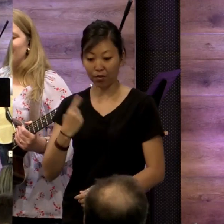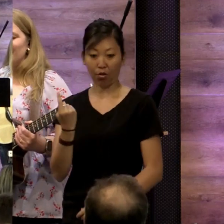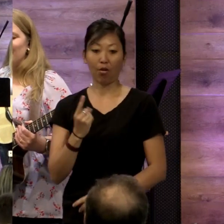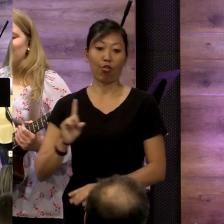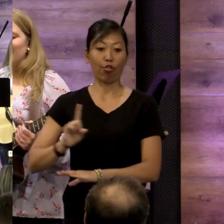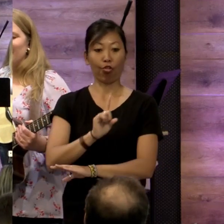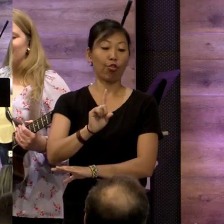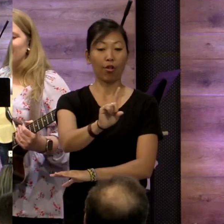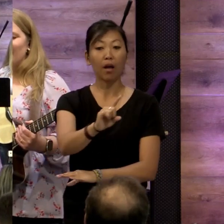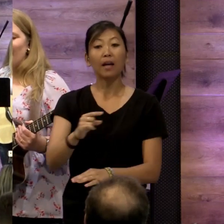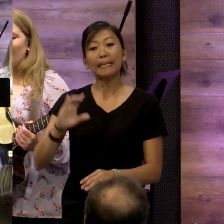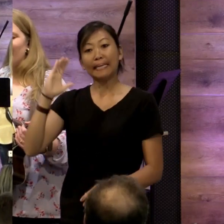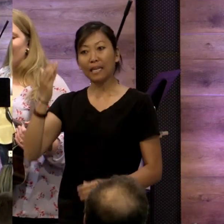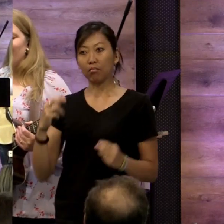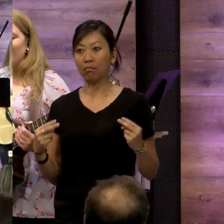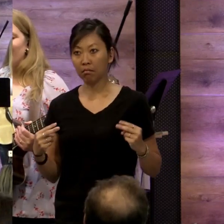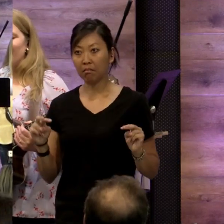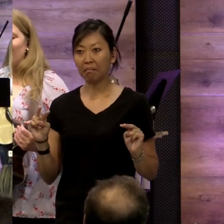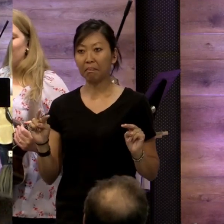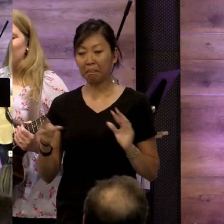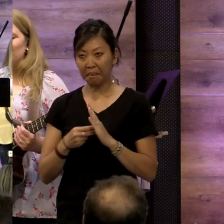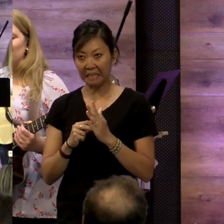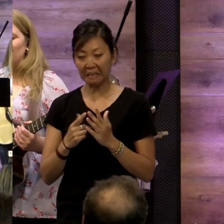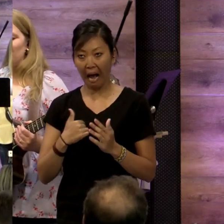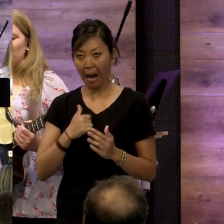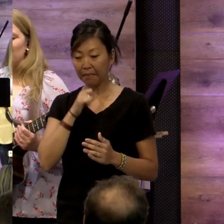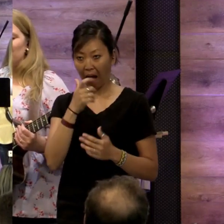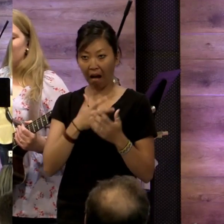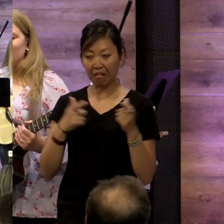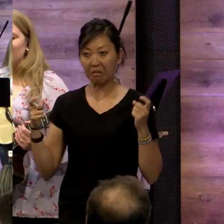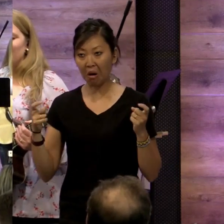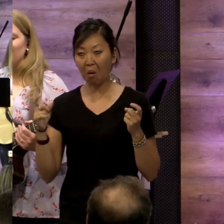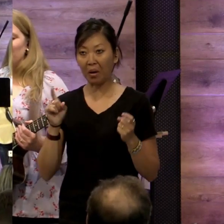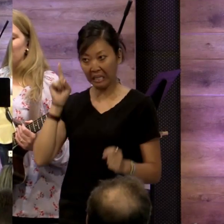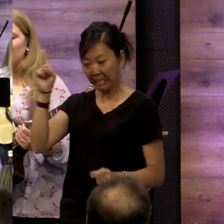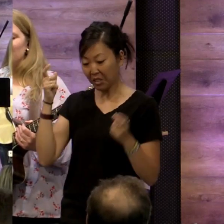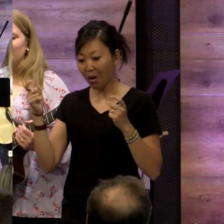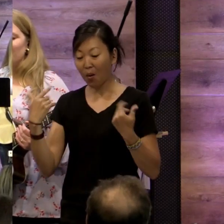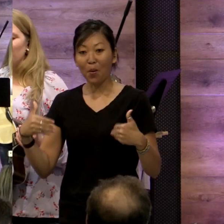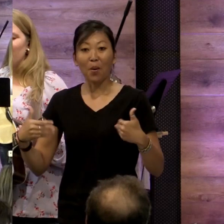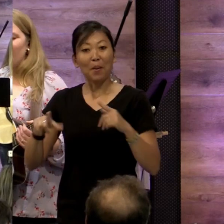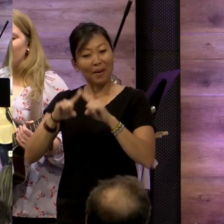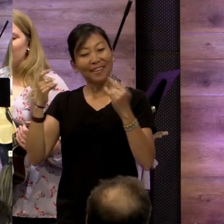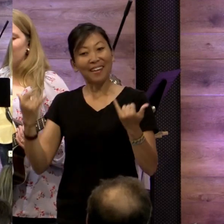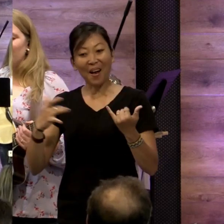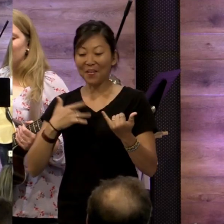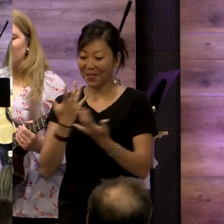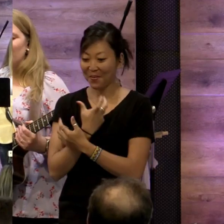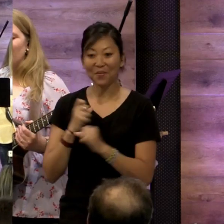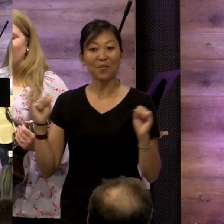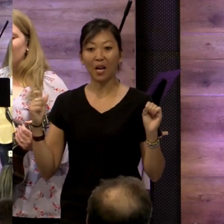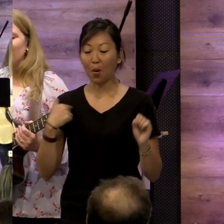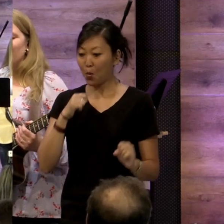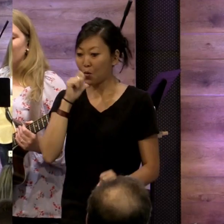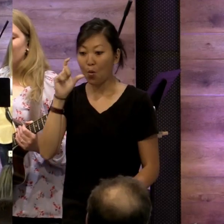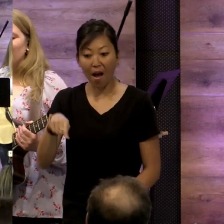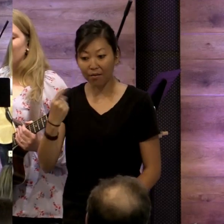can seem scary, God, for those of us who know you, it is such a freedom to say we are not our own, and that is a good